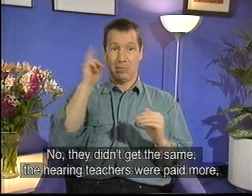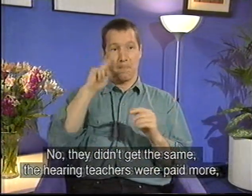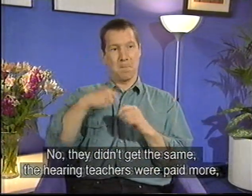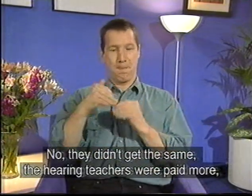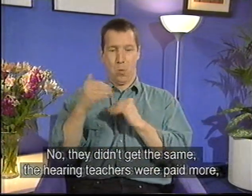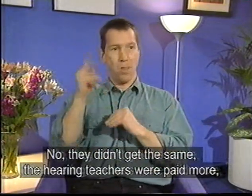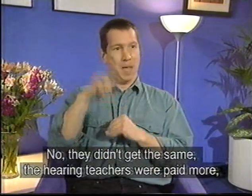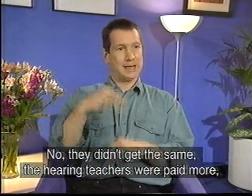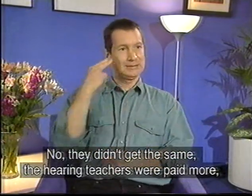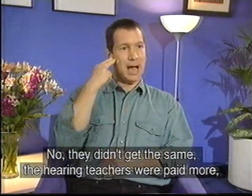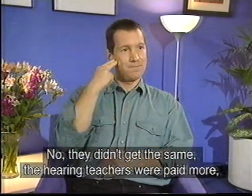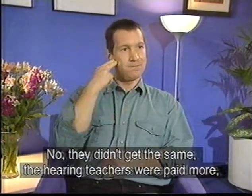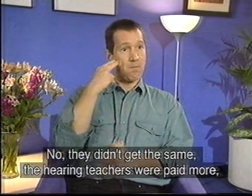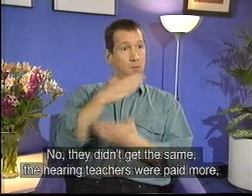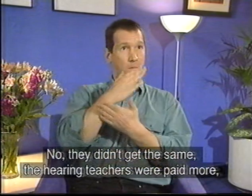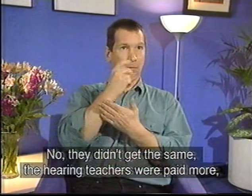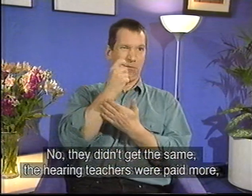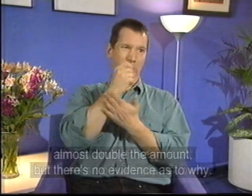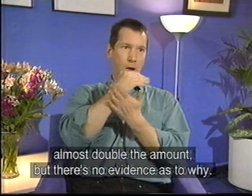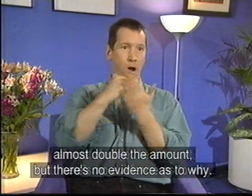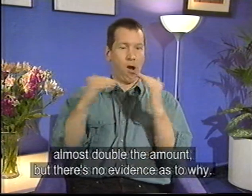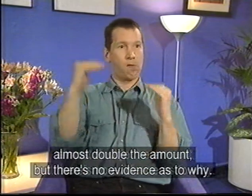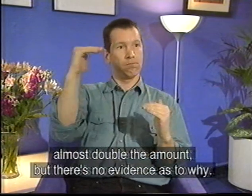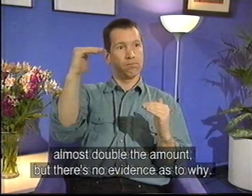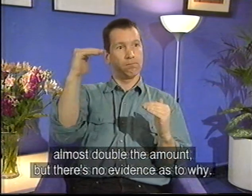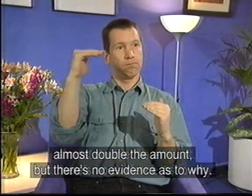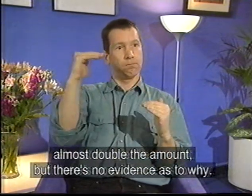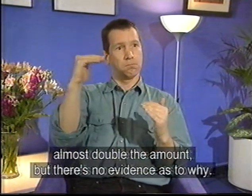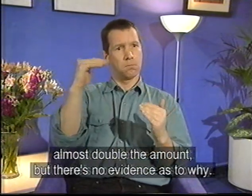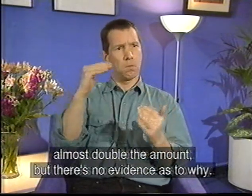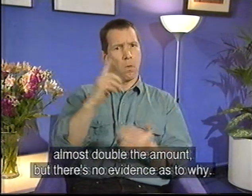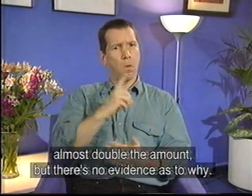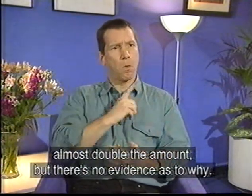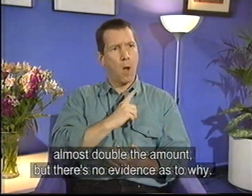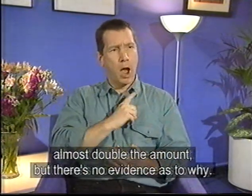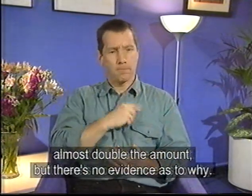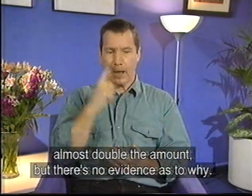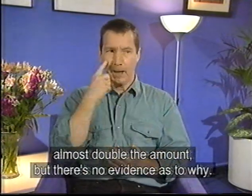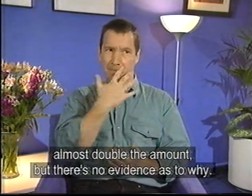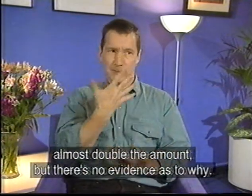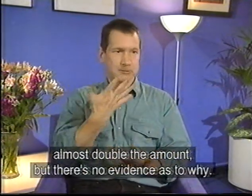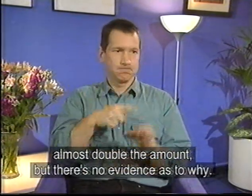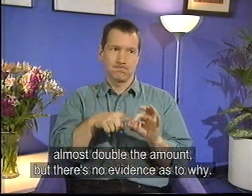The hearing teachers were paid more, almost double the amount. But there's no evidence as to